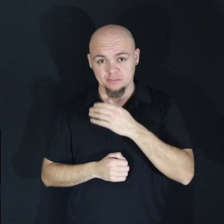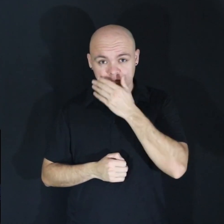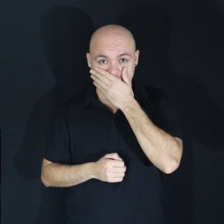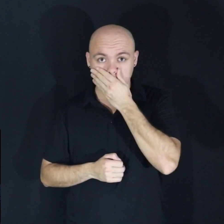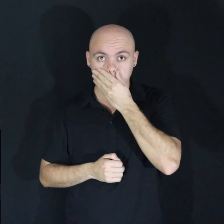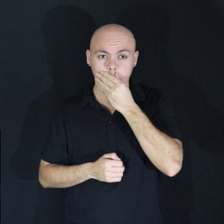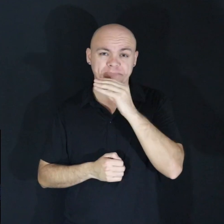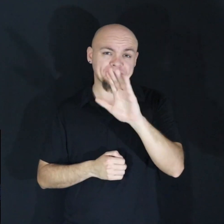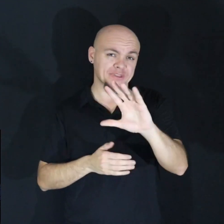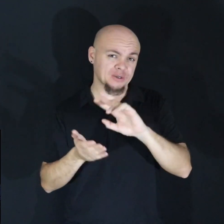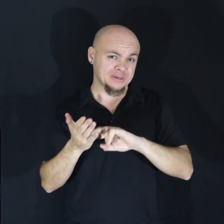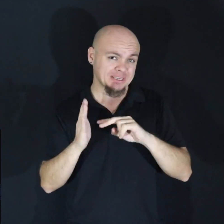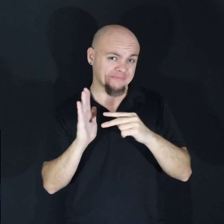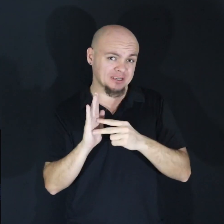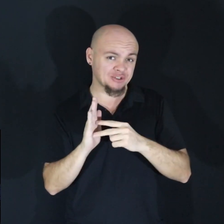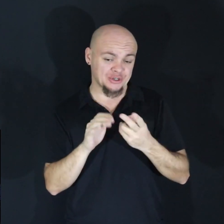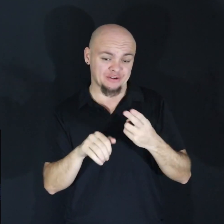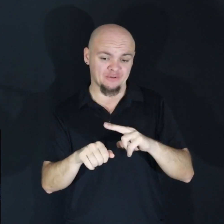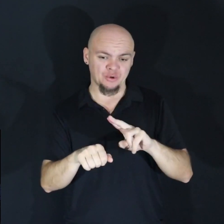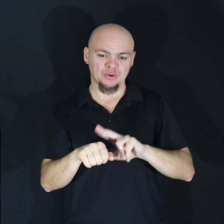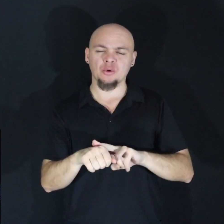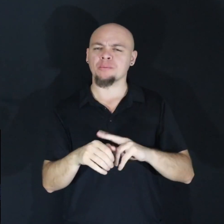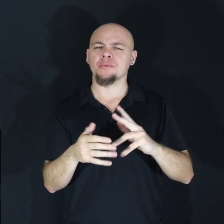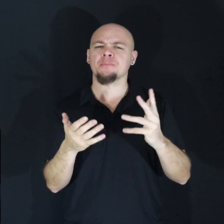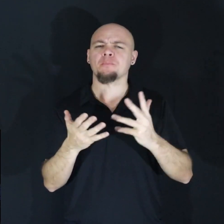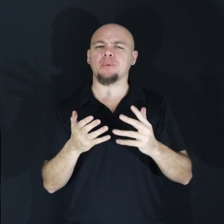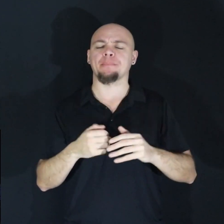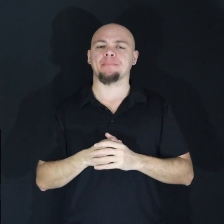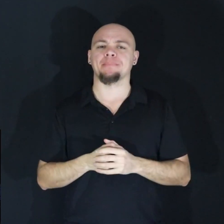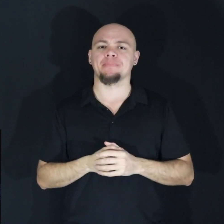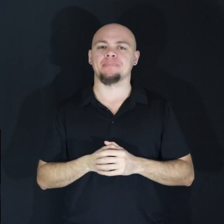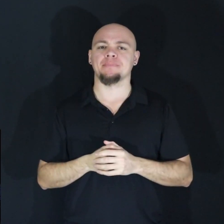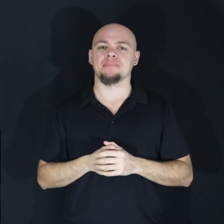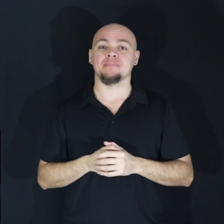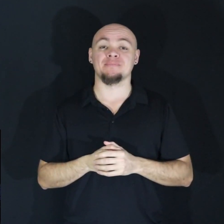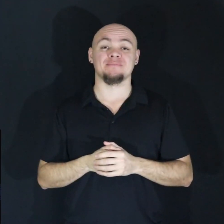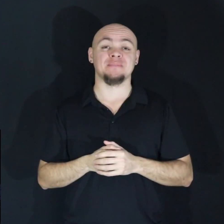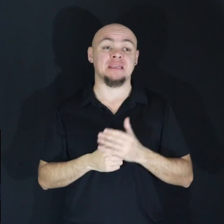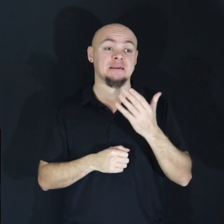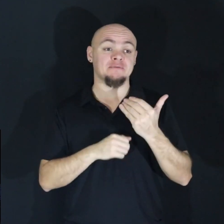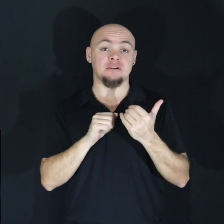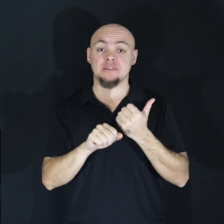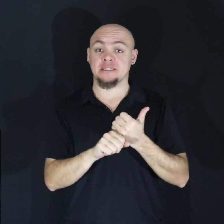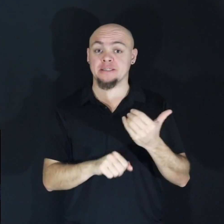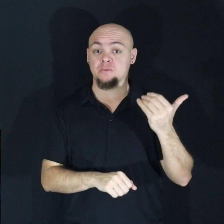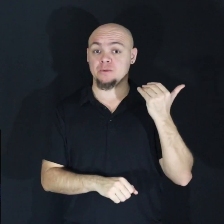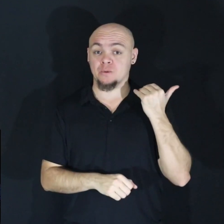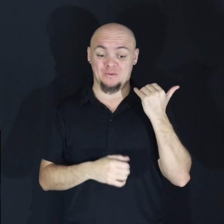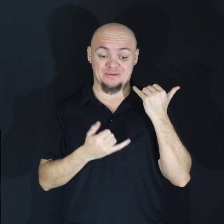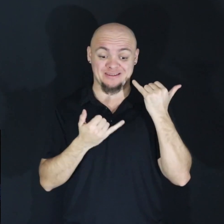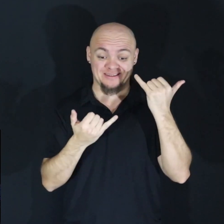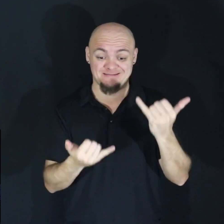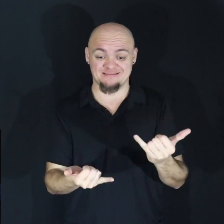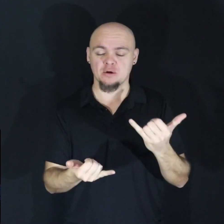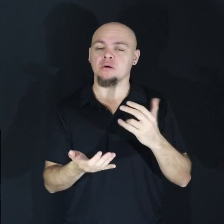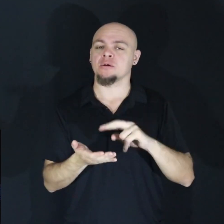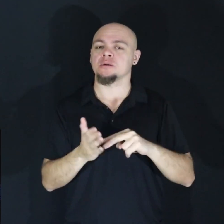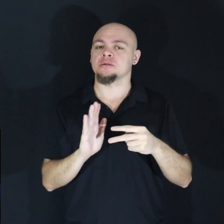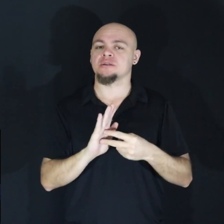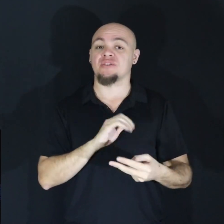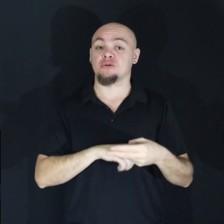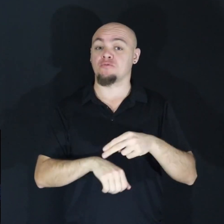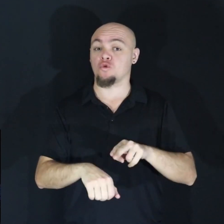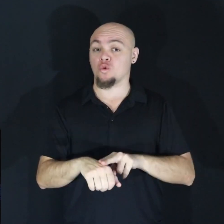What's your definition of normal? Because circa Rhiannon 15 years ago to now, my definition and